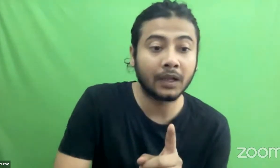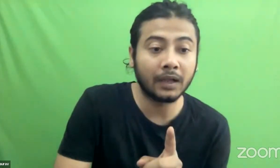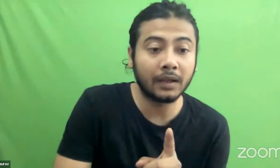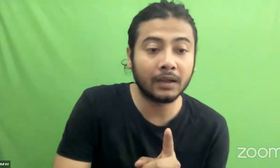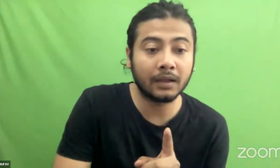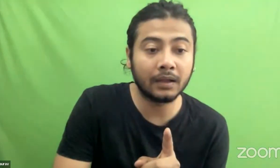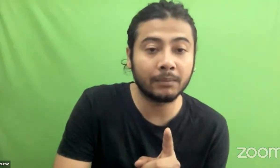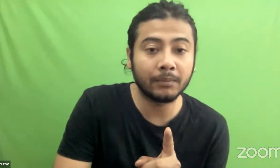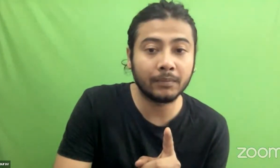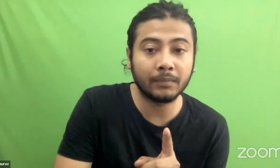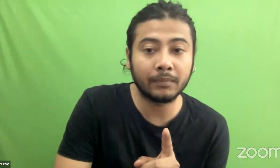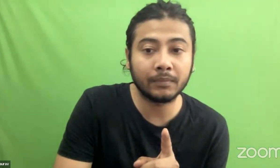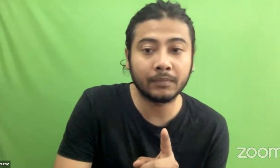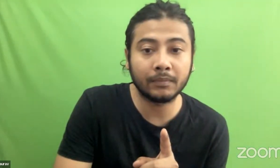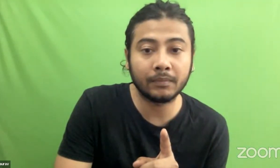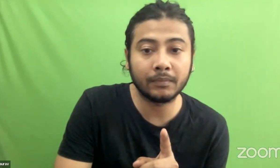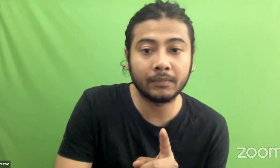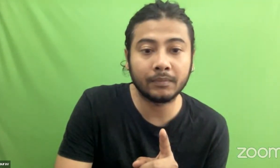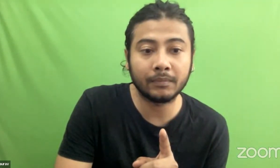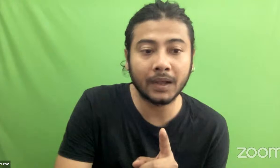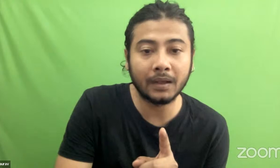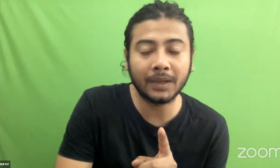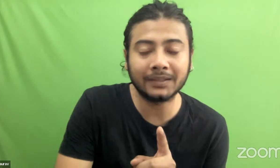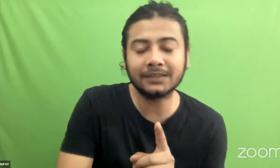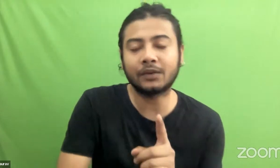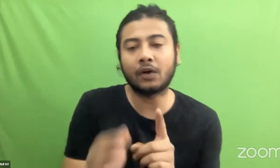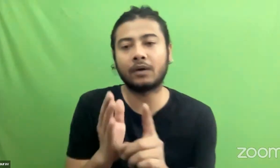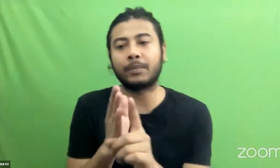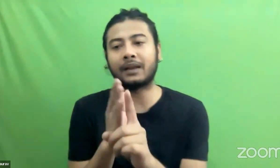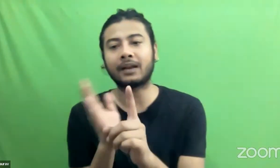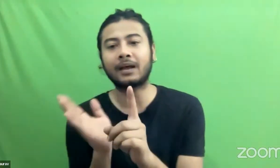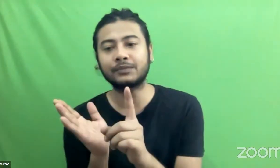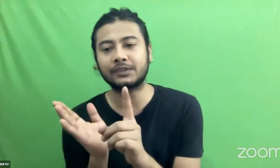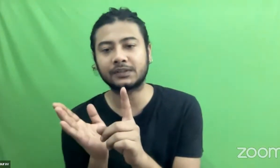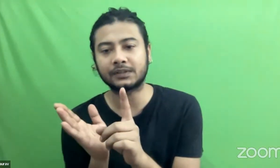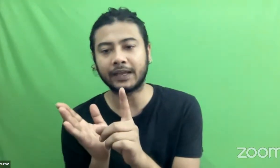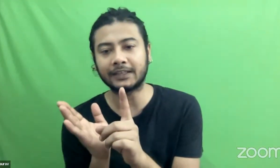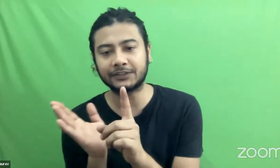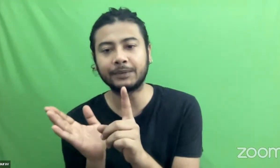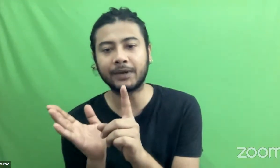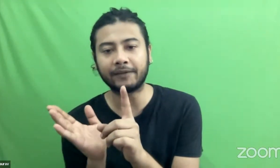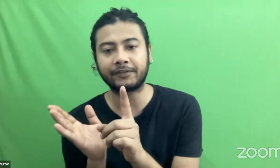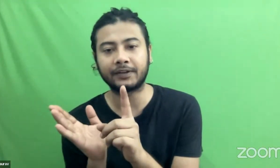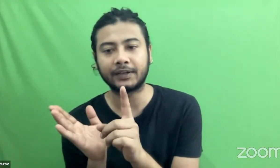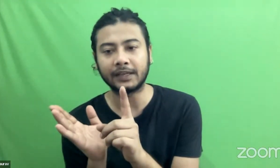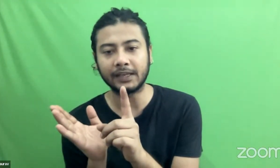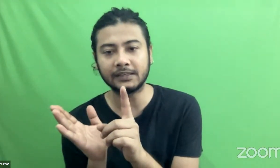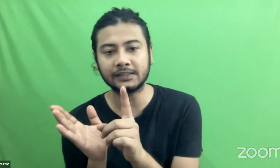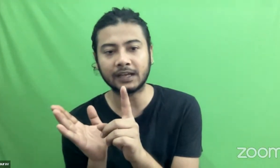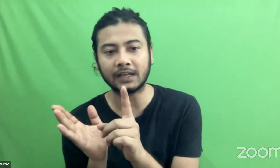Then on the right of Mataji, Balaram's extreme left is